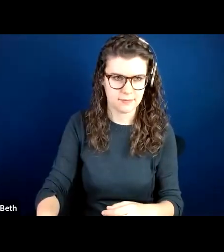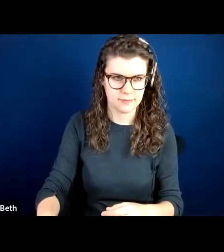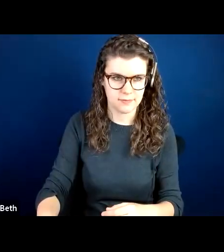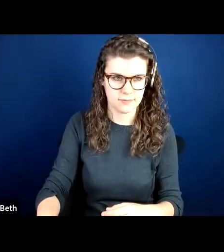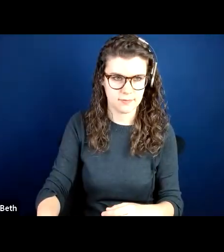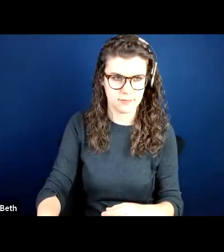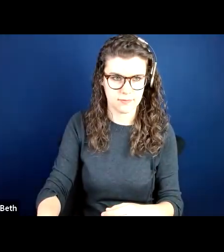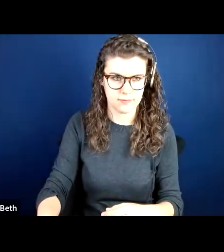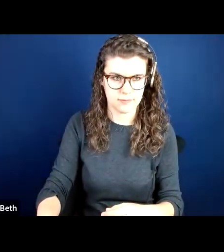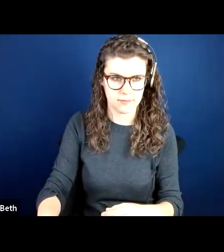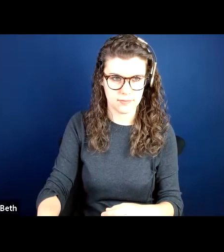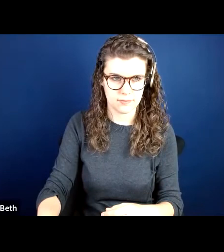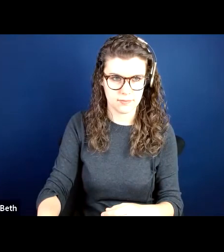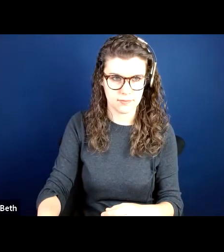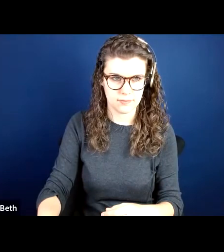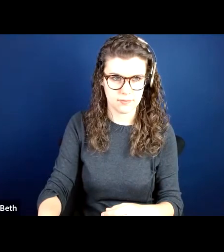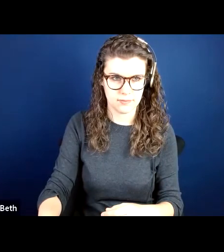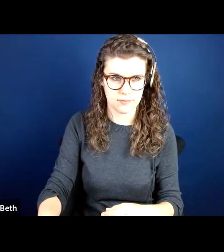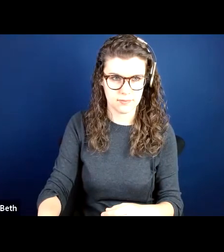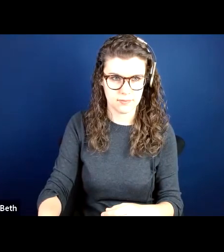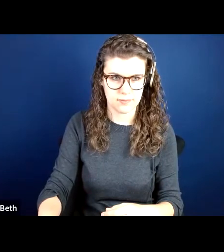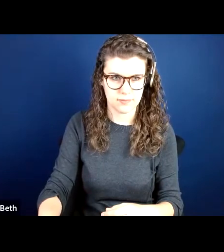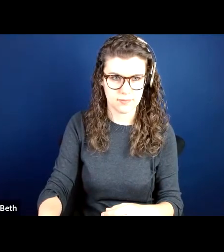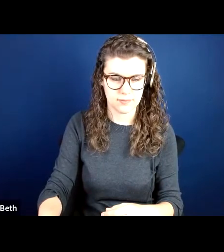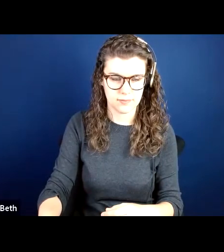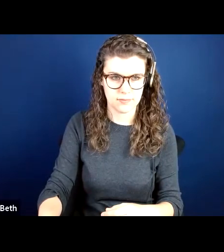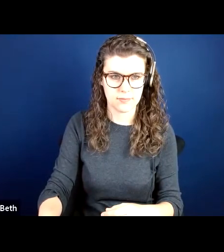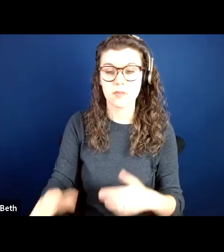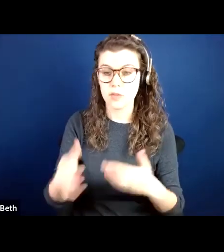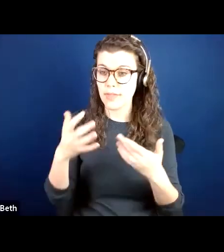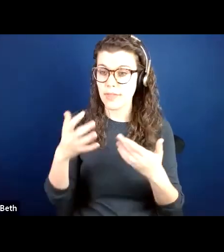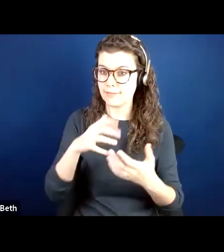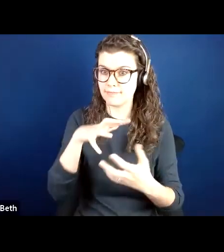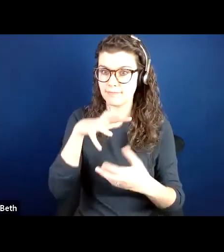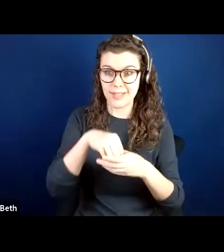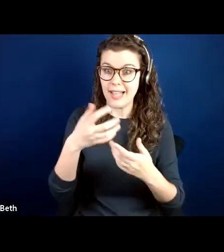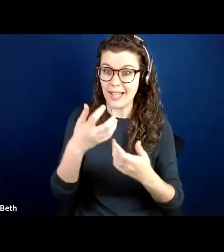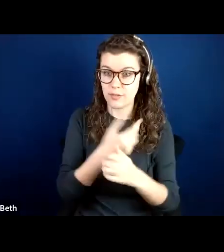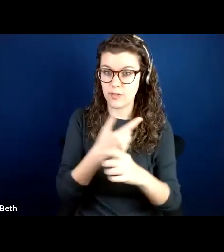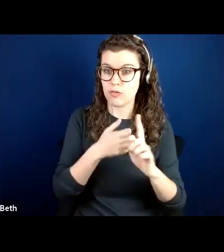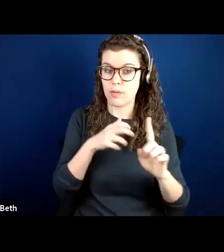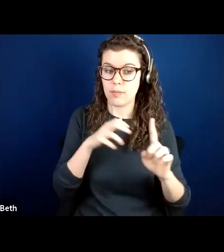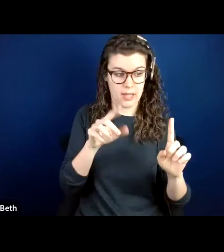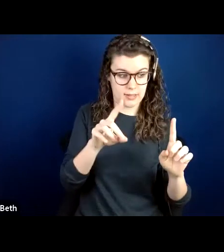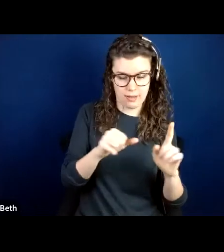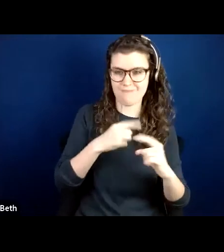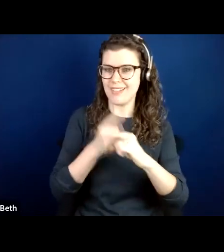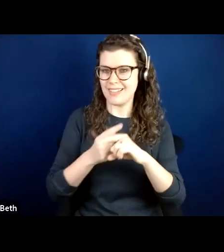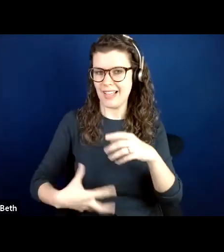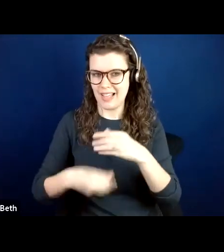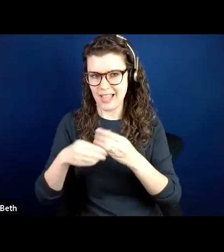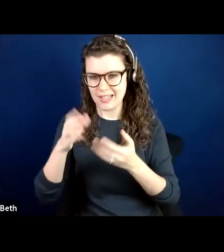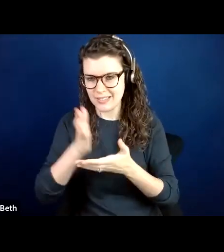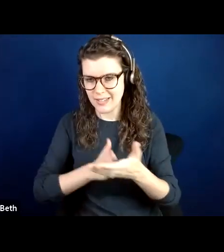discussed under the ADA, as well as these additional things. So outdoor constructed features, things